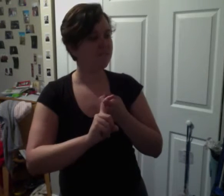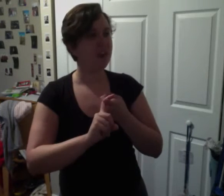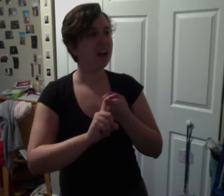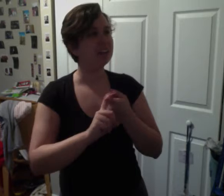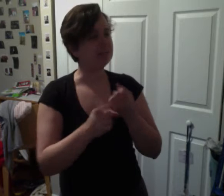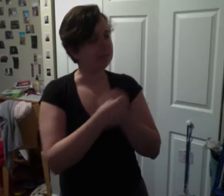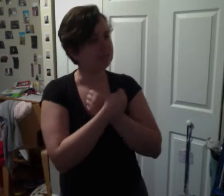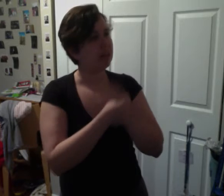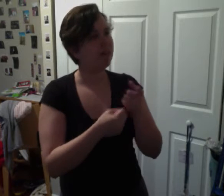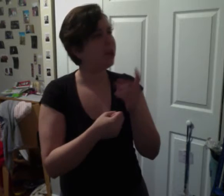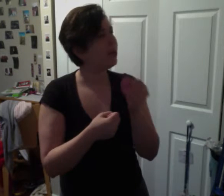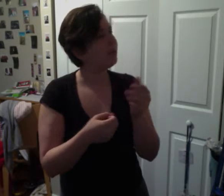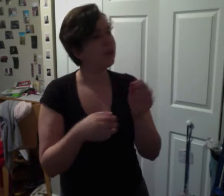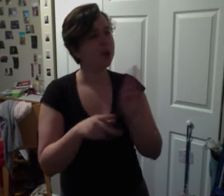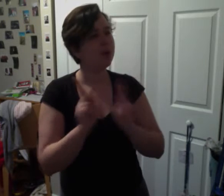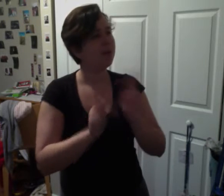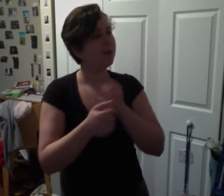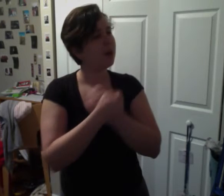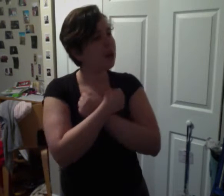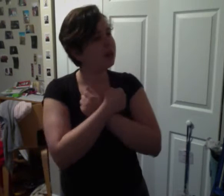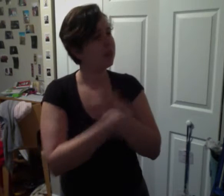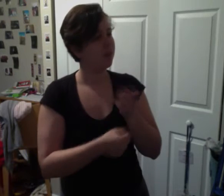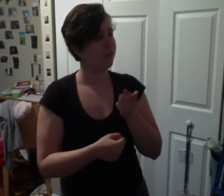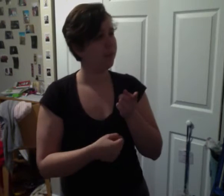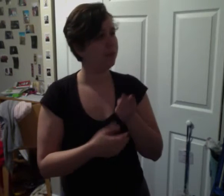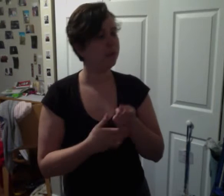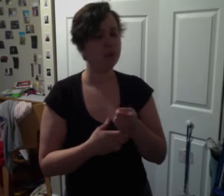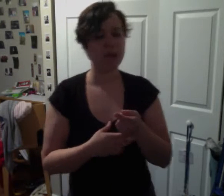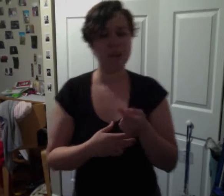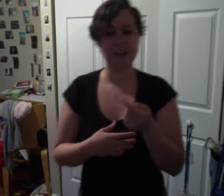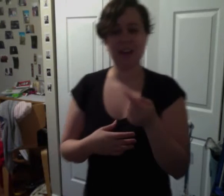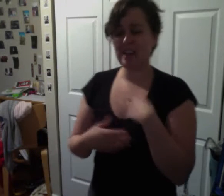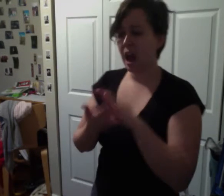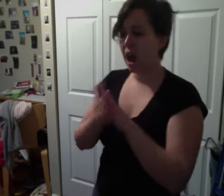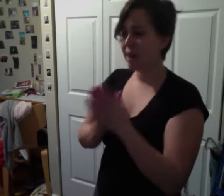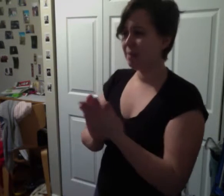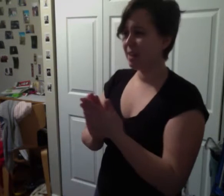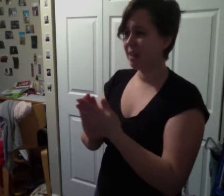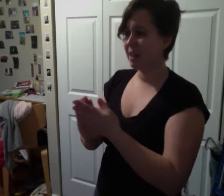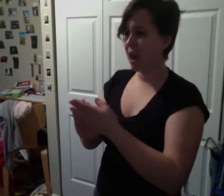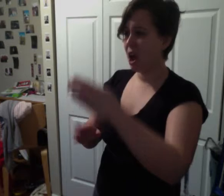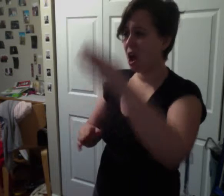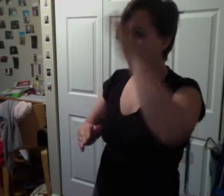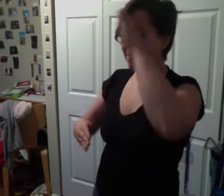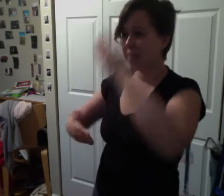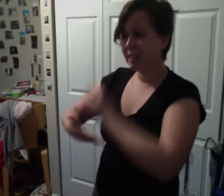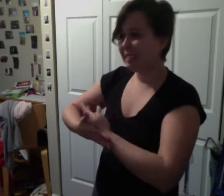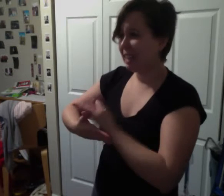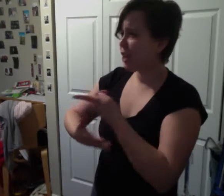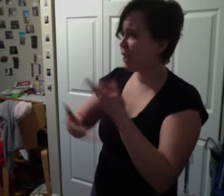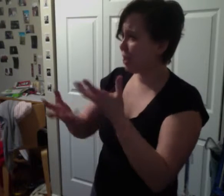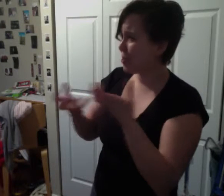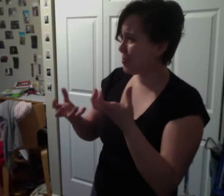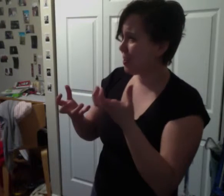You've exceeded my expectations, sweetie, because... sure, you have these fantasies of what your child's going to be like,